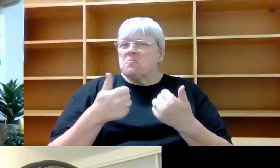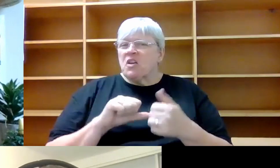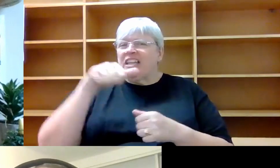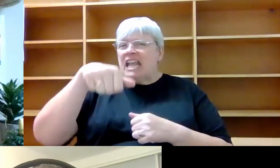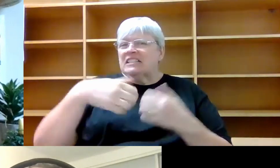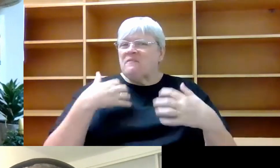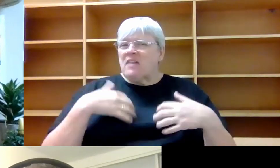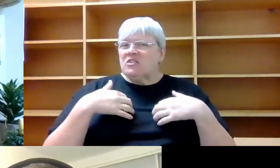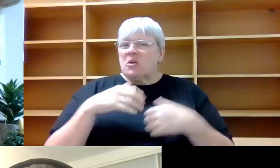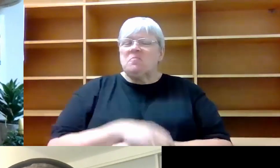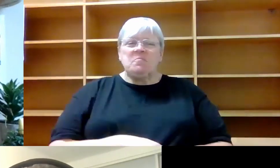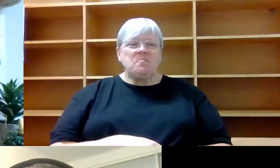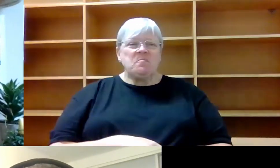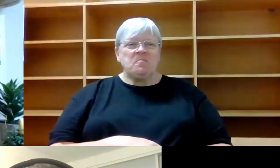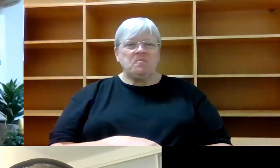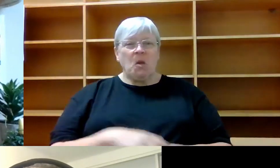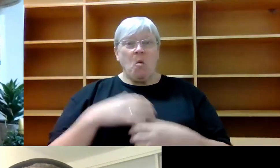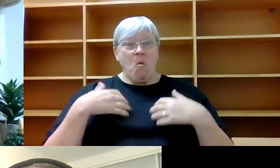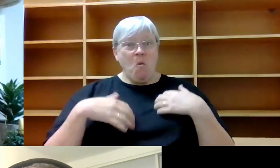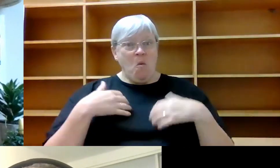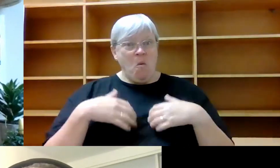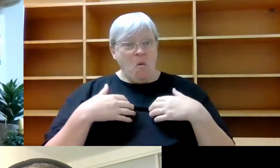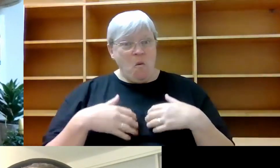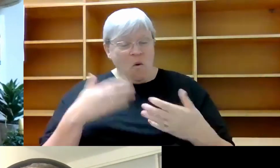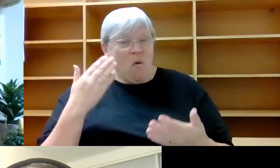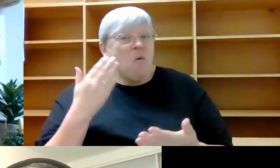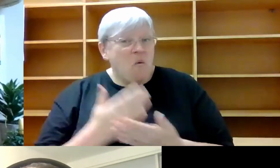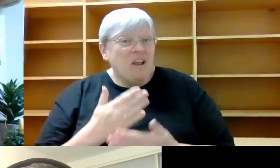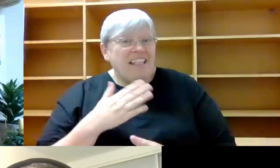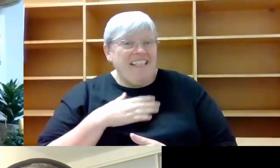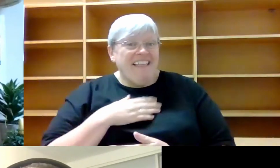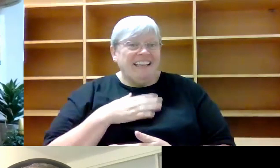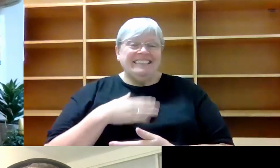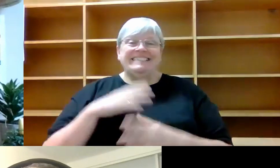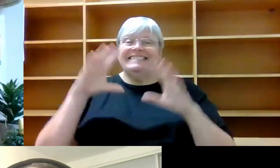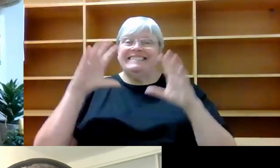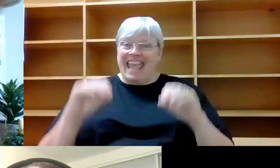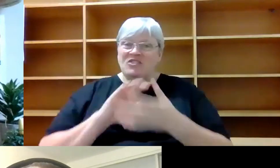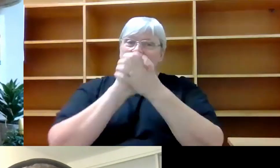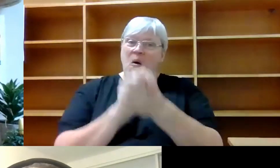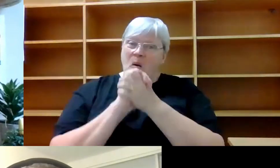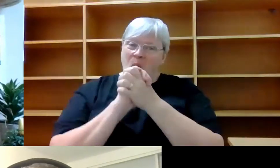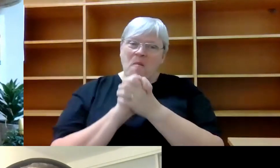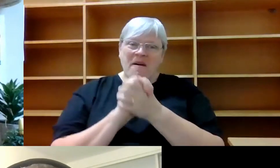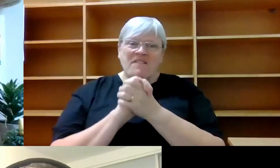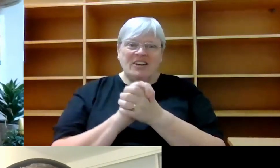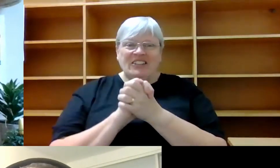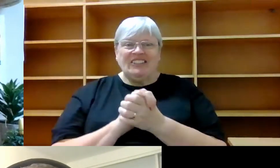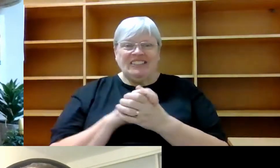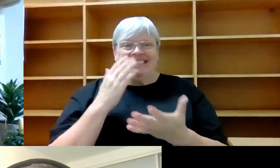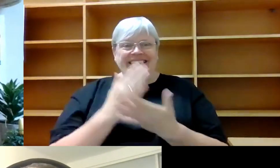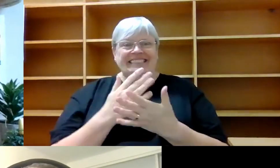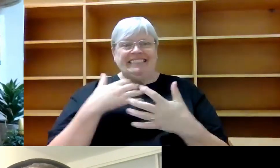adventure. That's very exciting, and I really liked that it did end on a hopeful note, which is an admirable